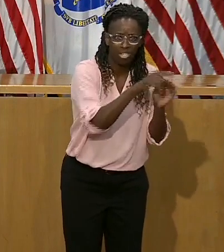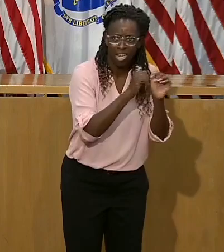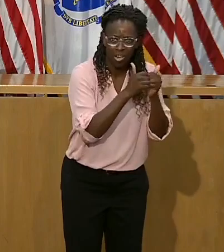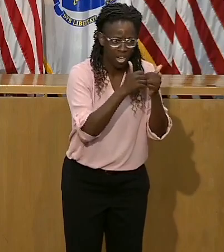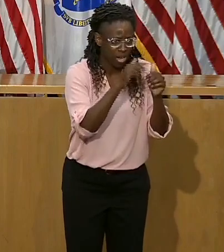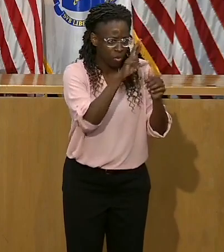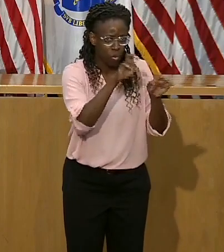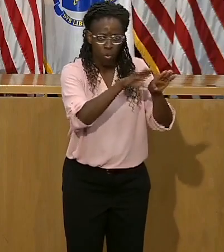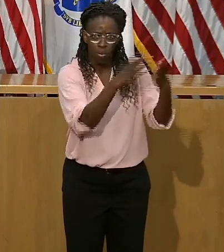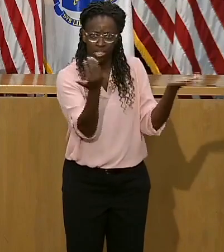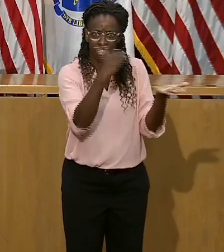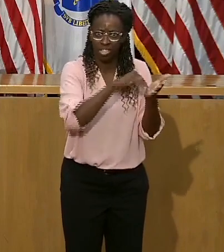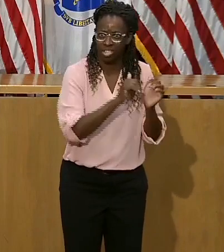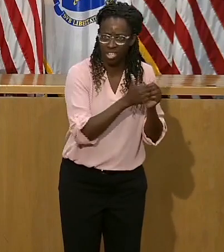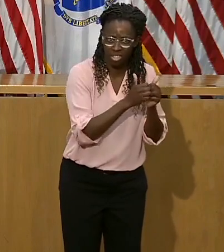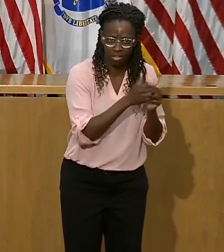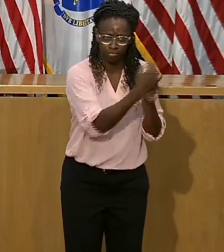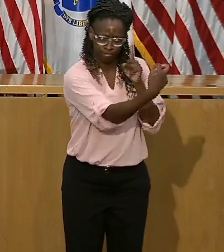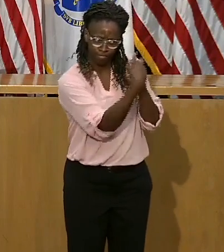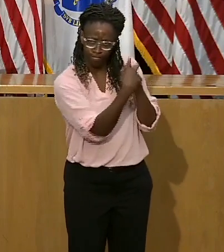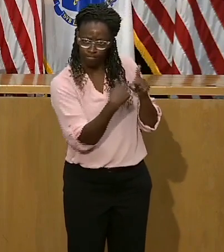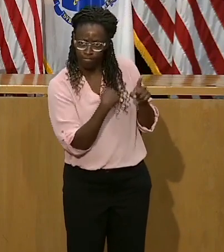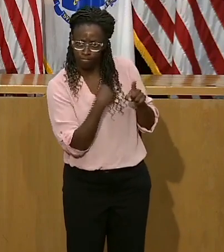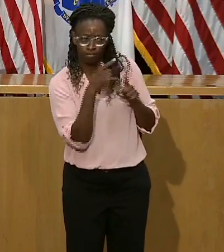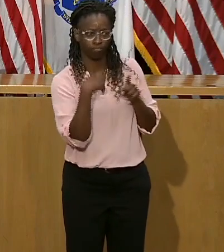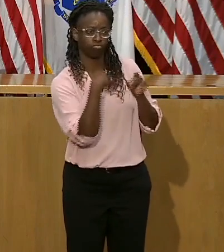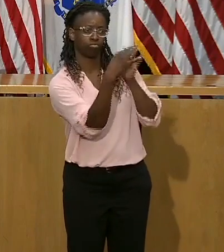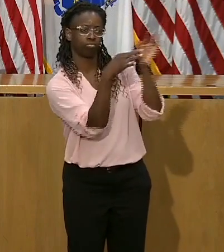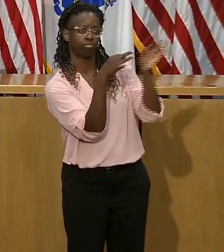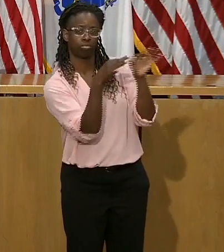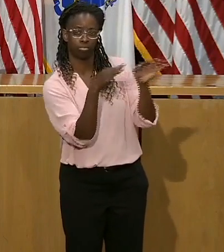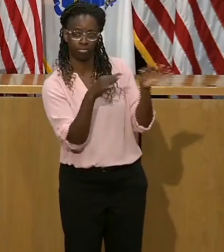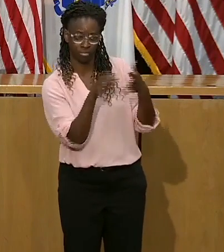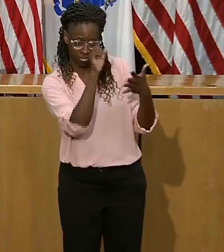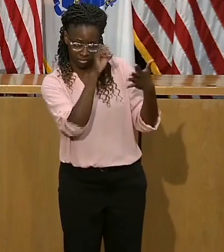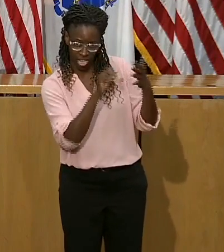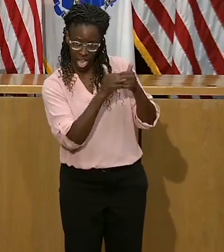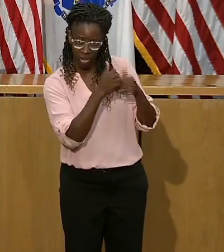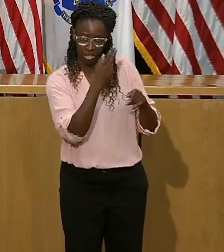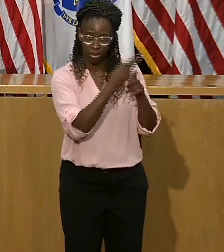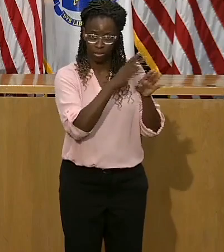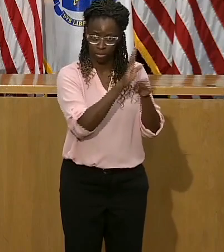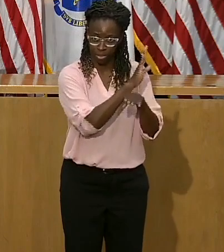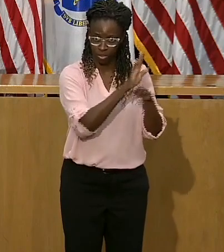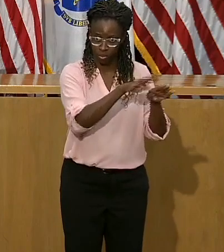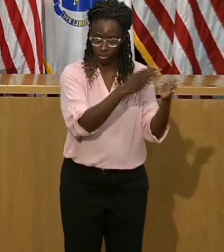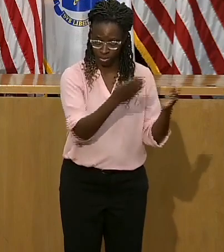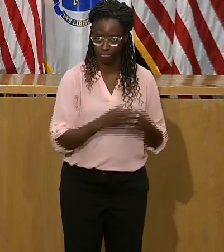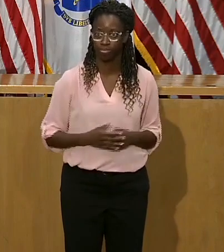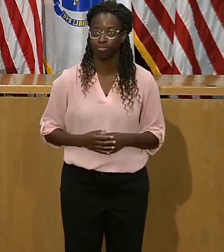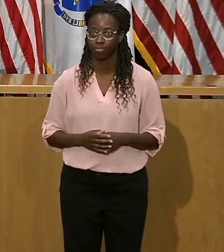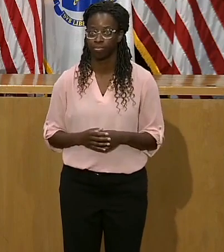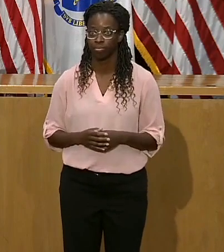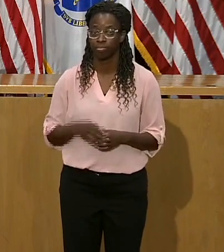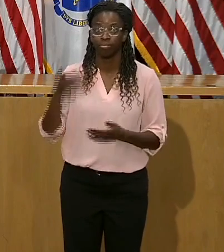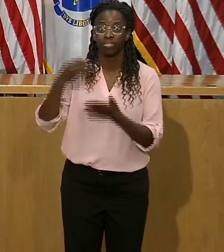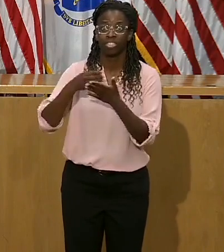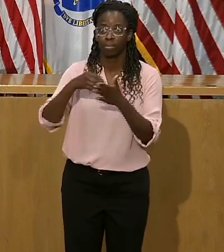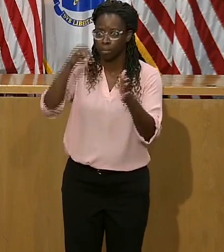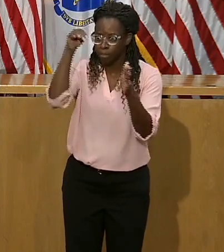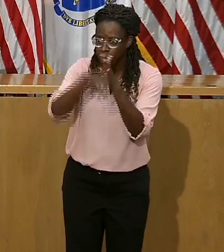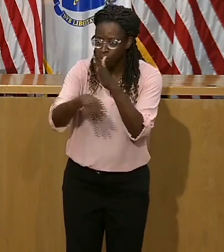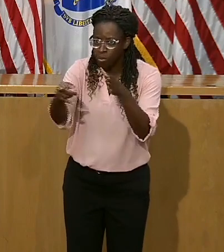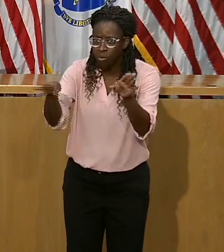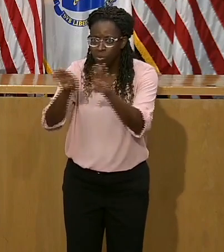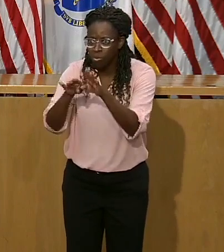to maintain profitability or at least minimize losses, and implement new technology and systems to strengthen them for the long